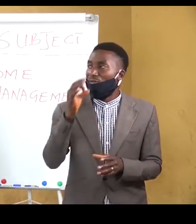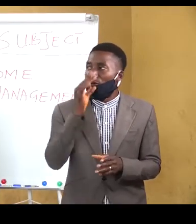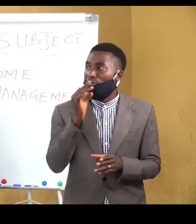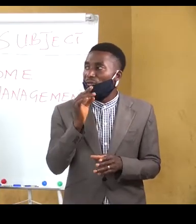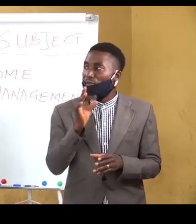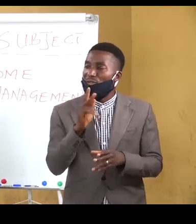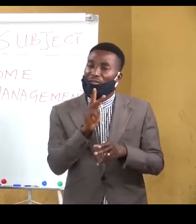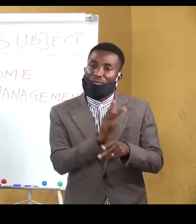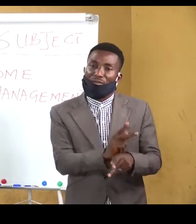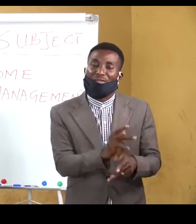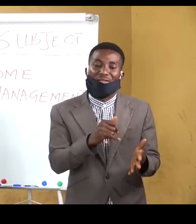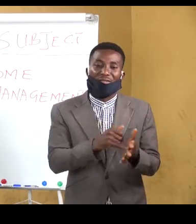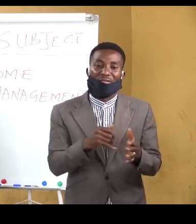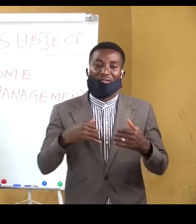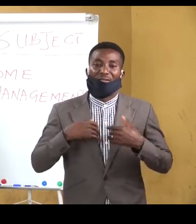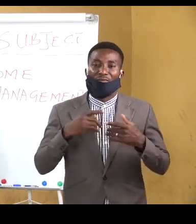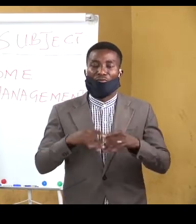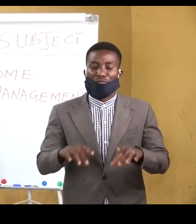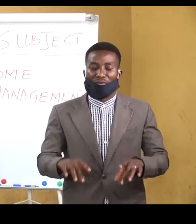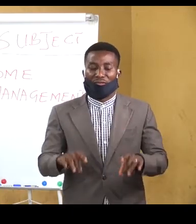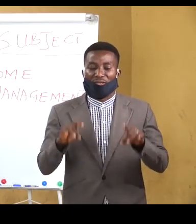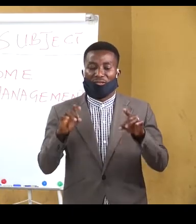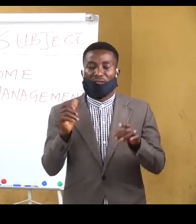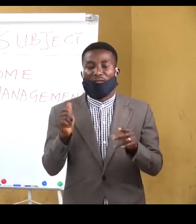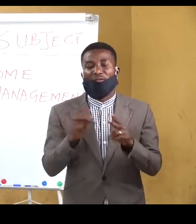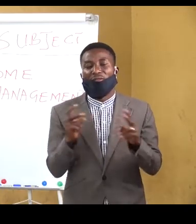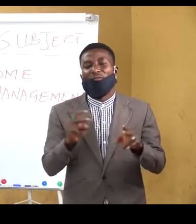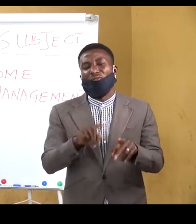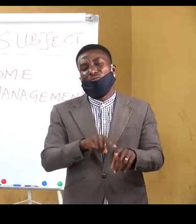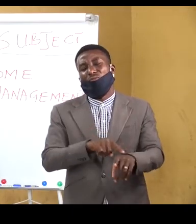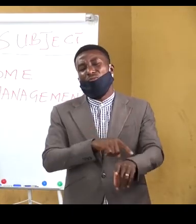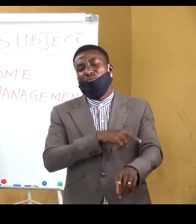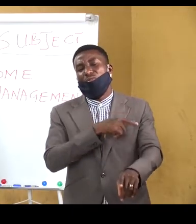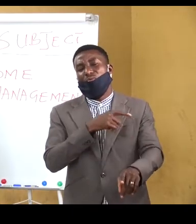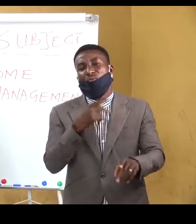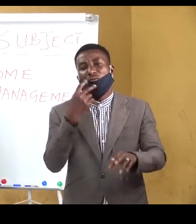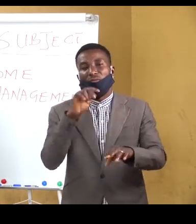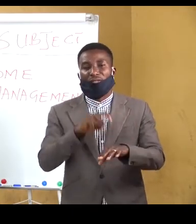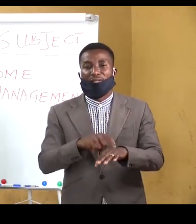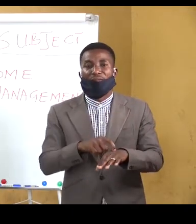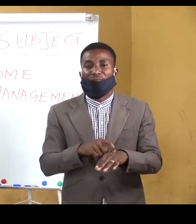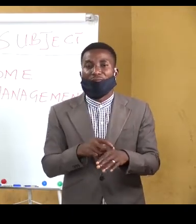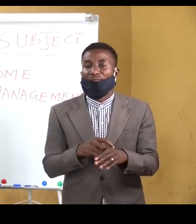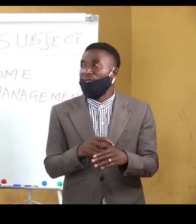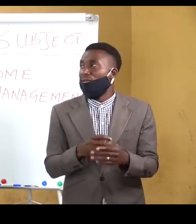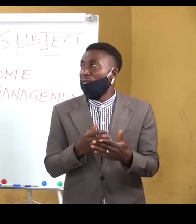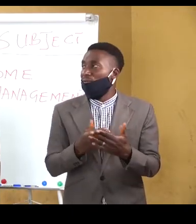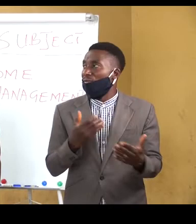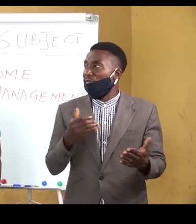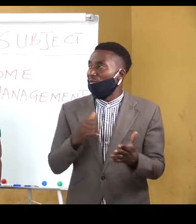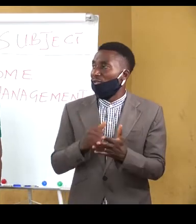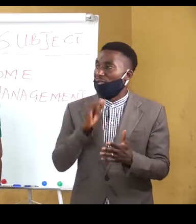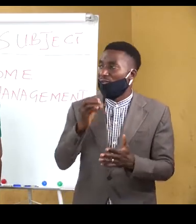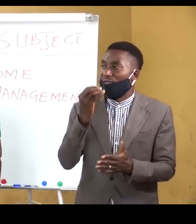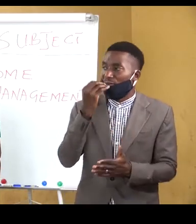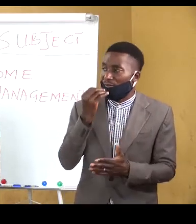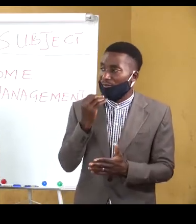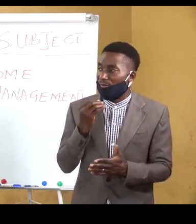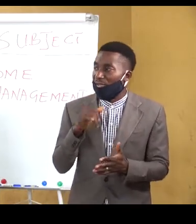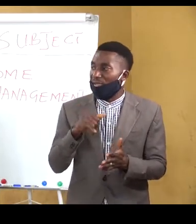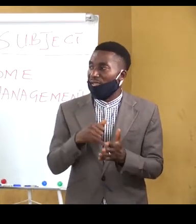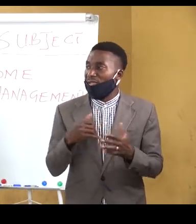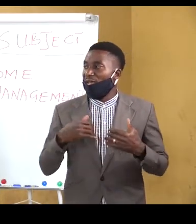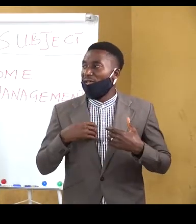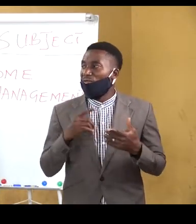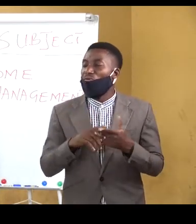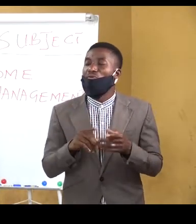preservation, it has to take a very long period of time, and this has to do with what? Addition